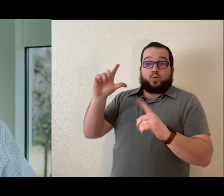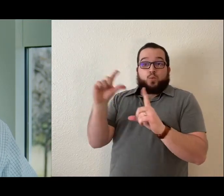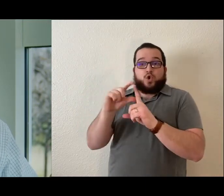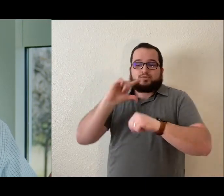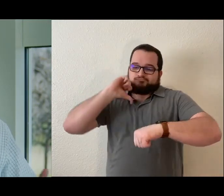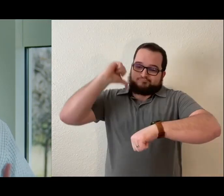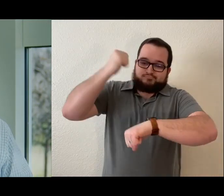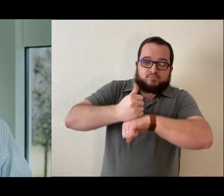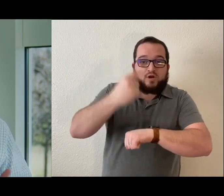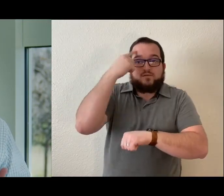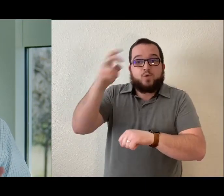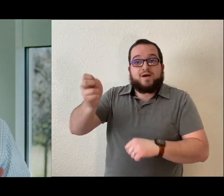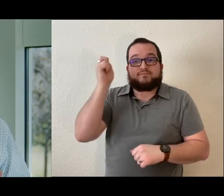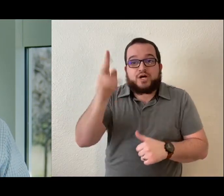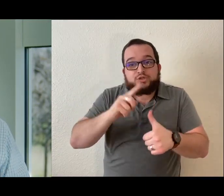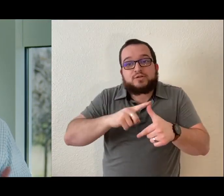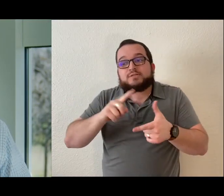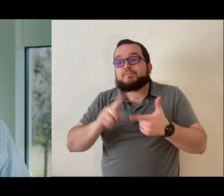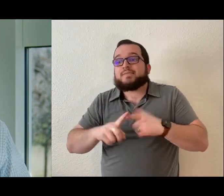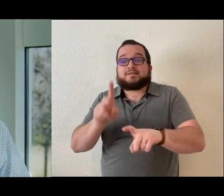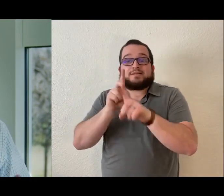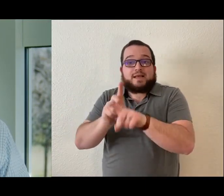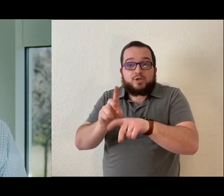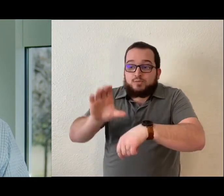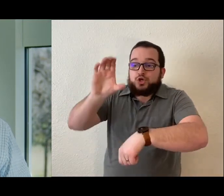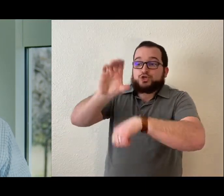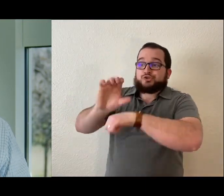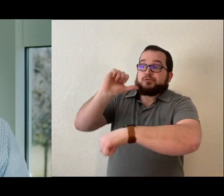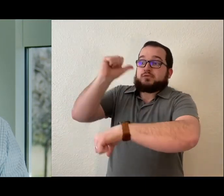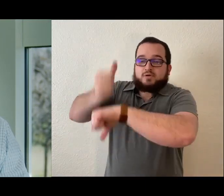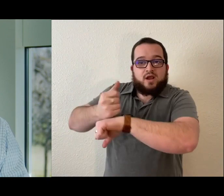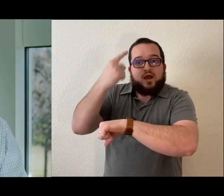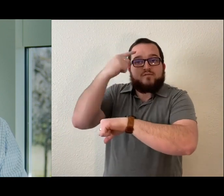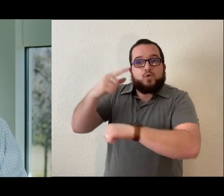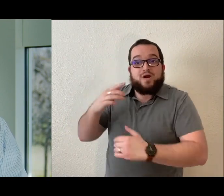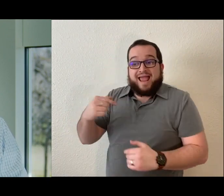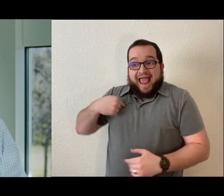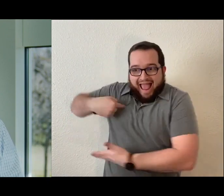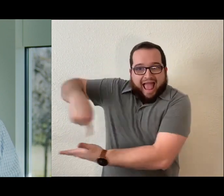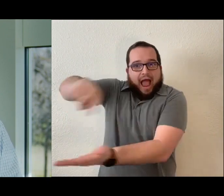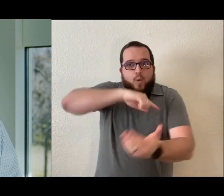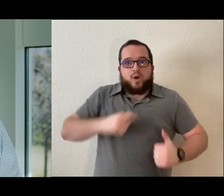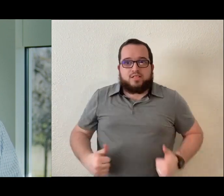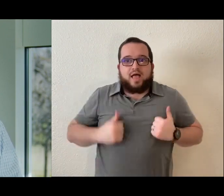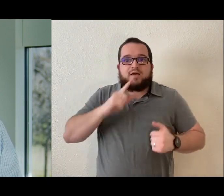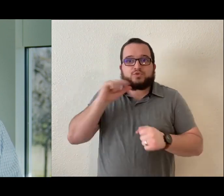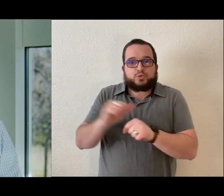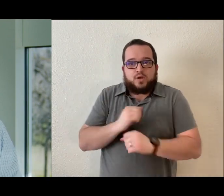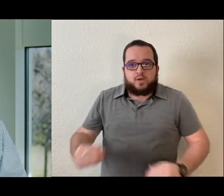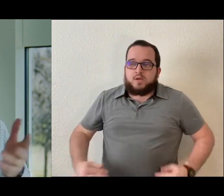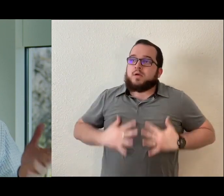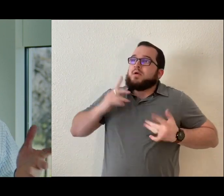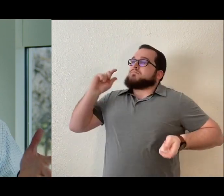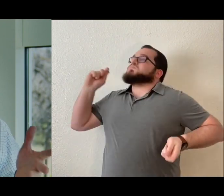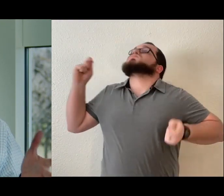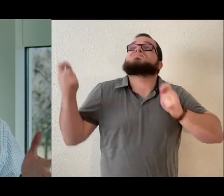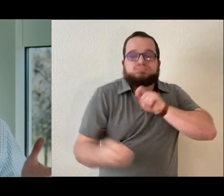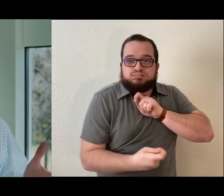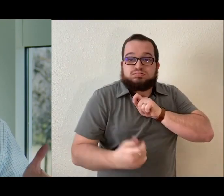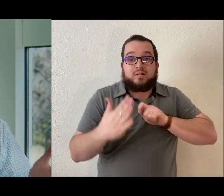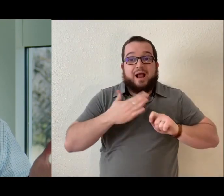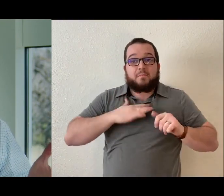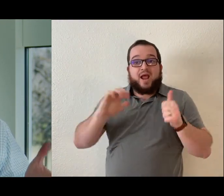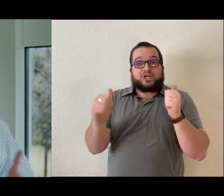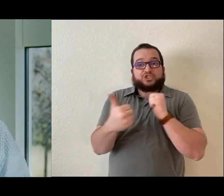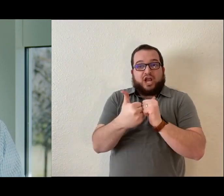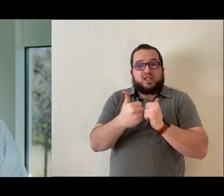for evangelism, discipleship, church planting, and ultimately for lives to be transformed. So here's my challenge to